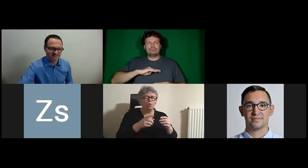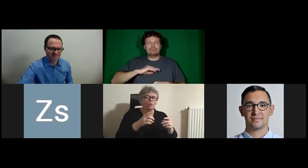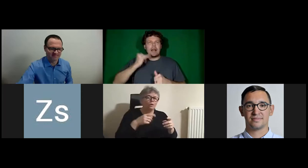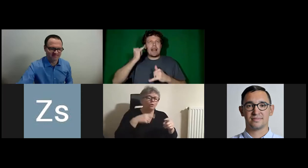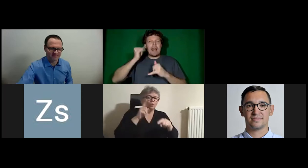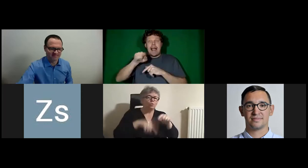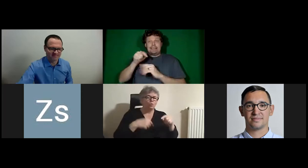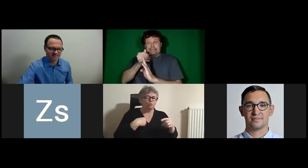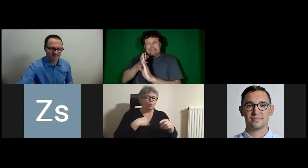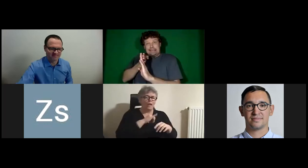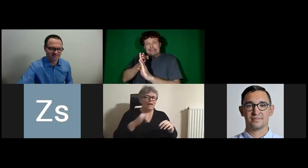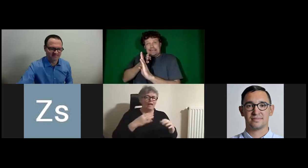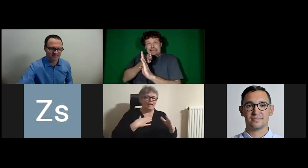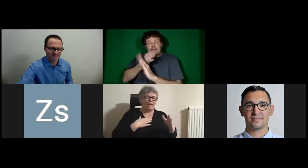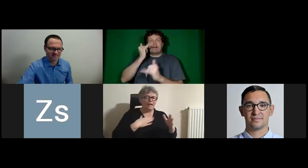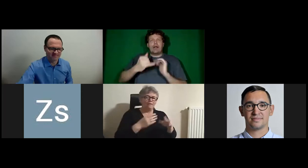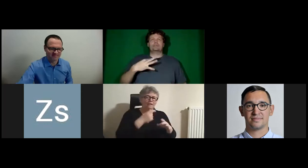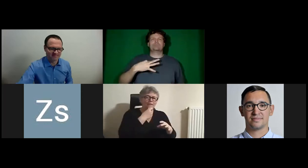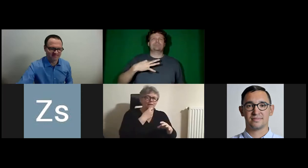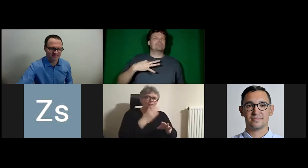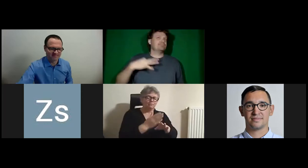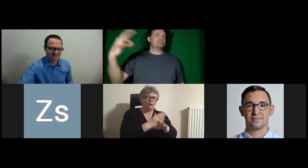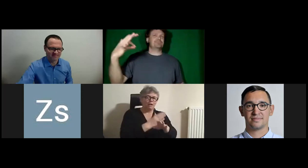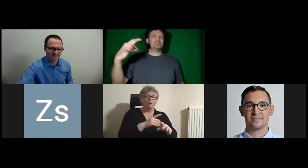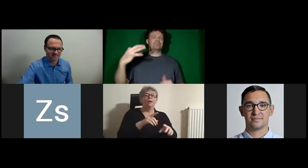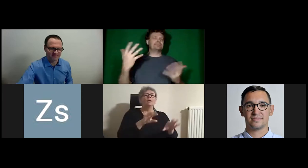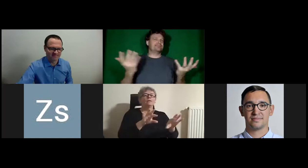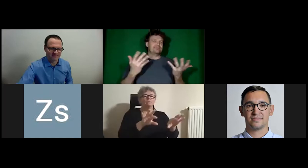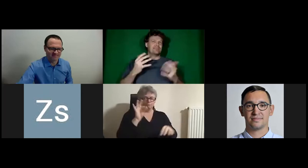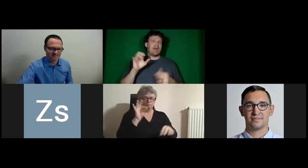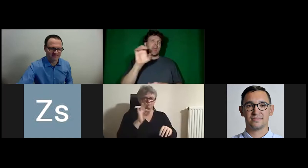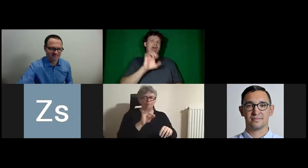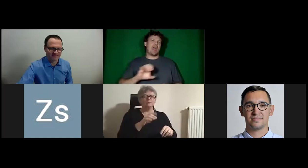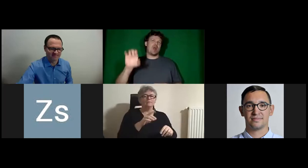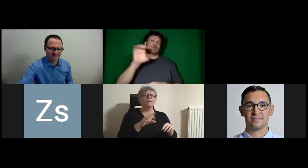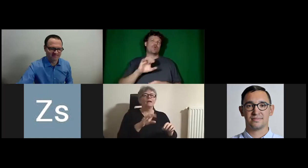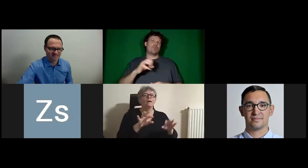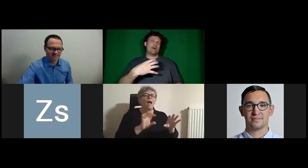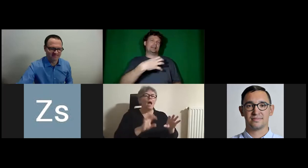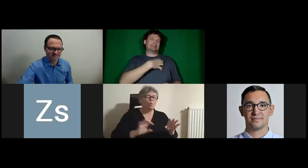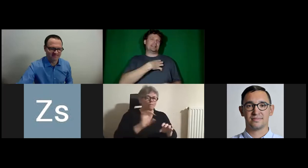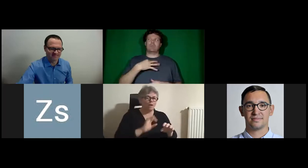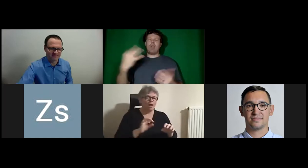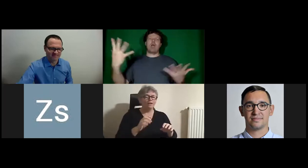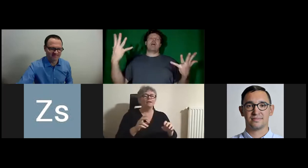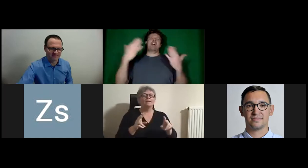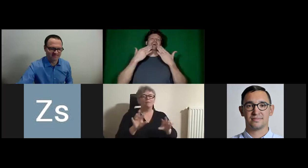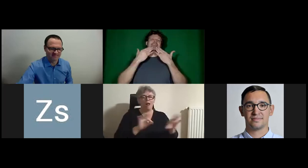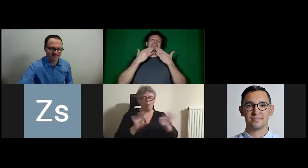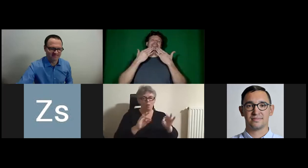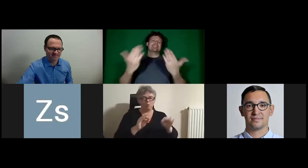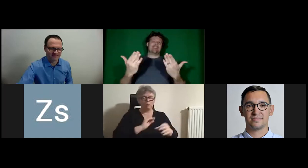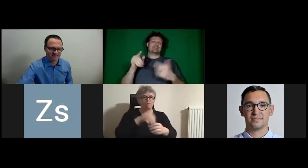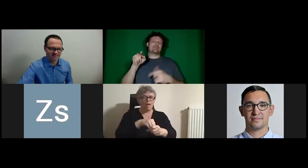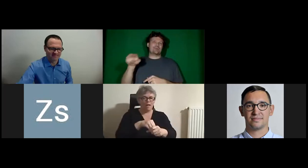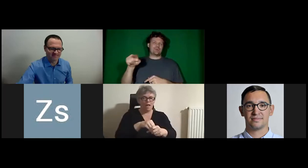league. And I was also getting older and it was my last chance to be able to be selected. And I was selected